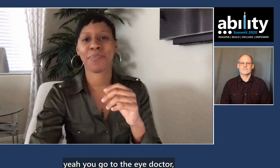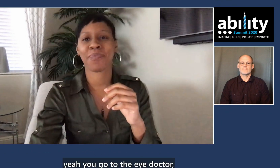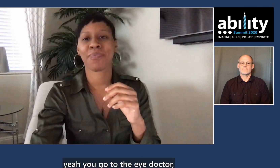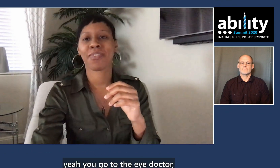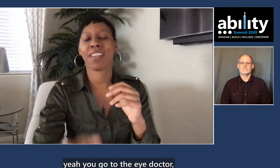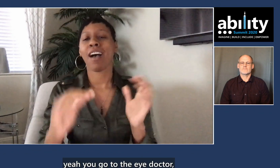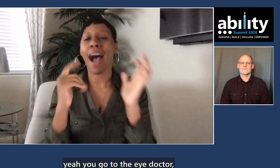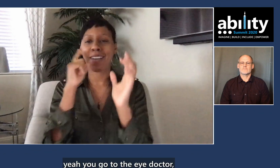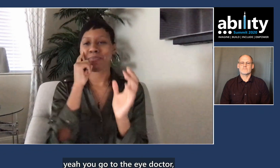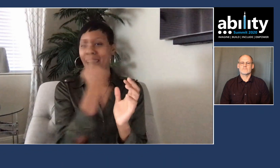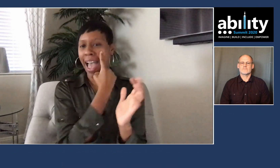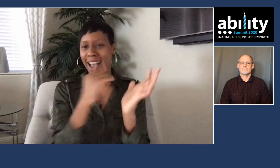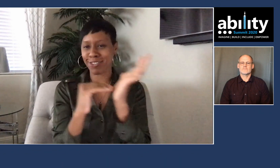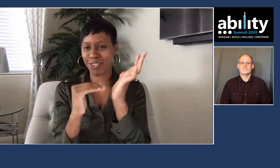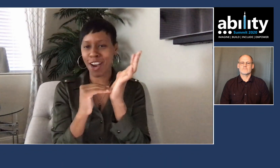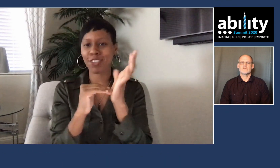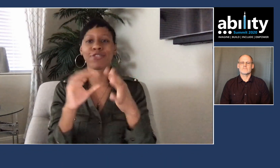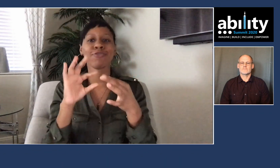eye doctor.